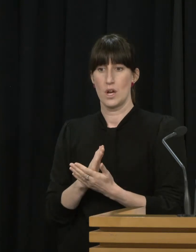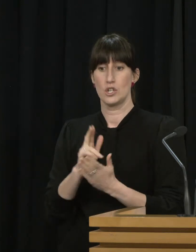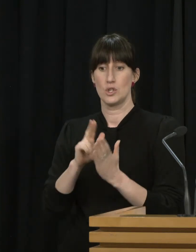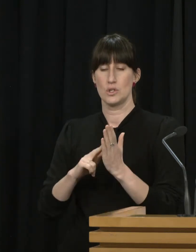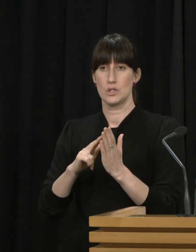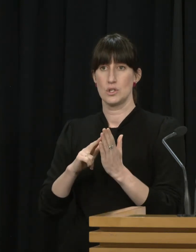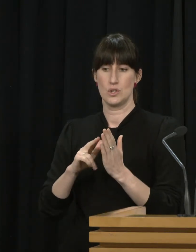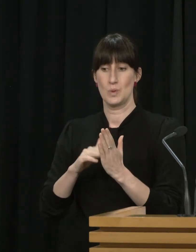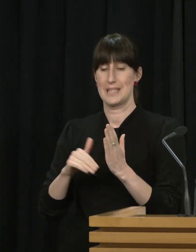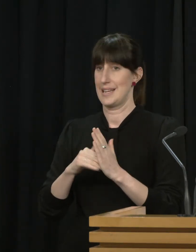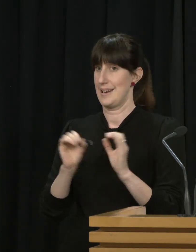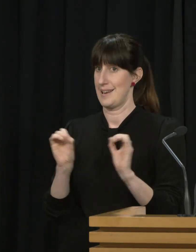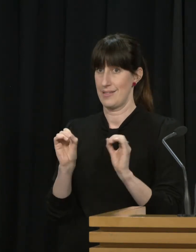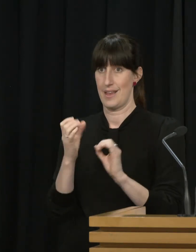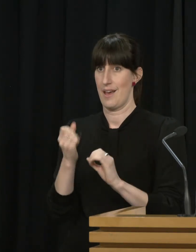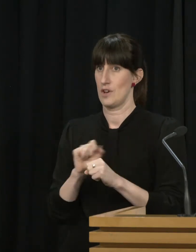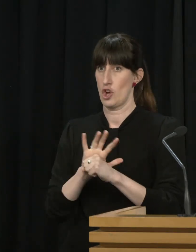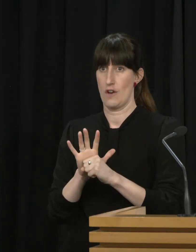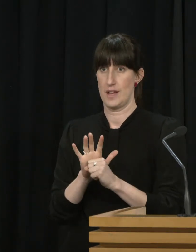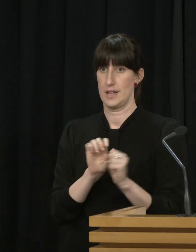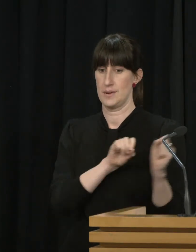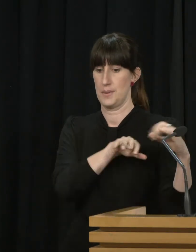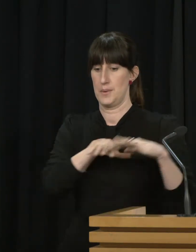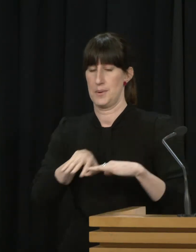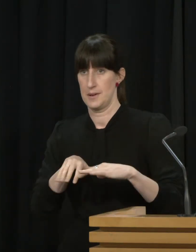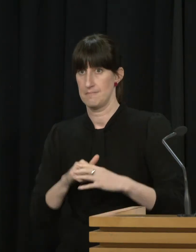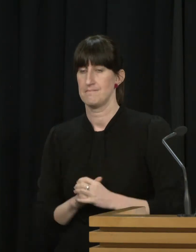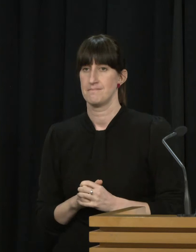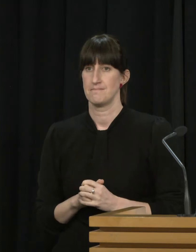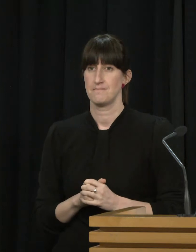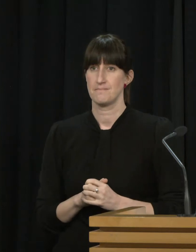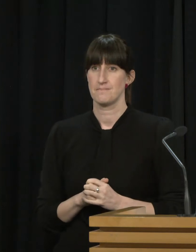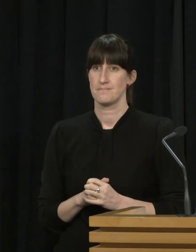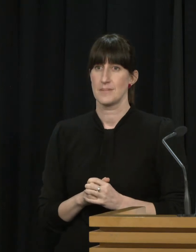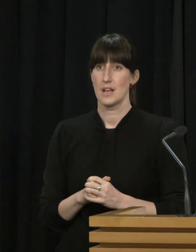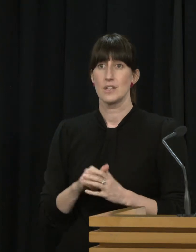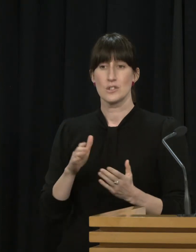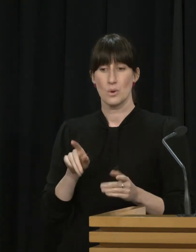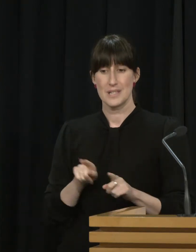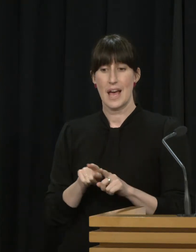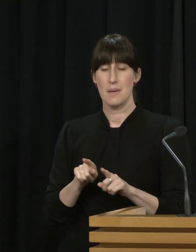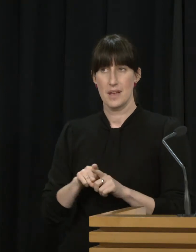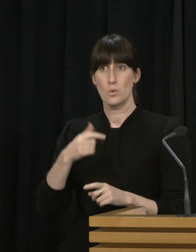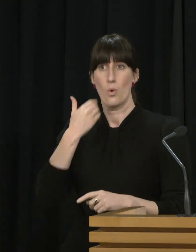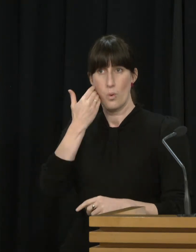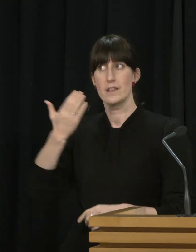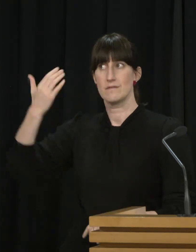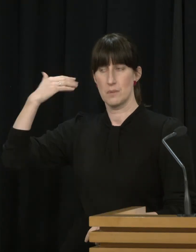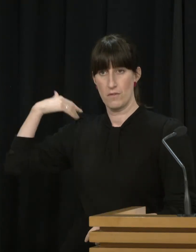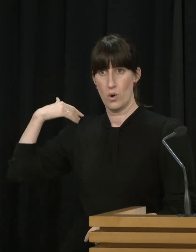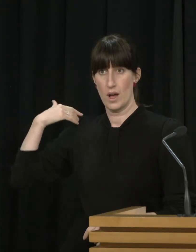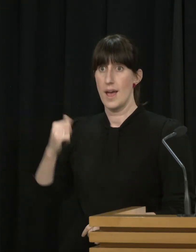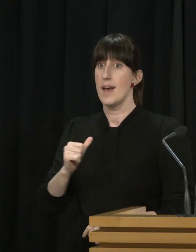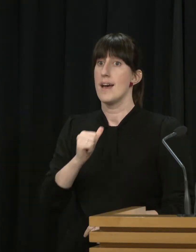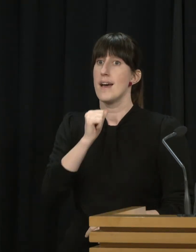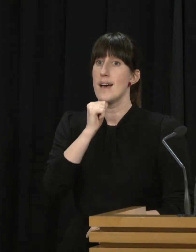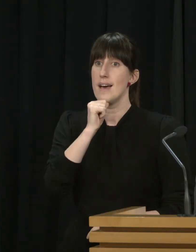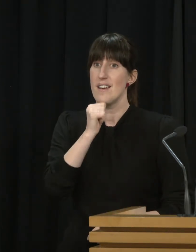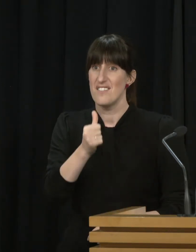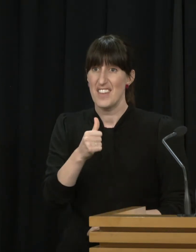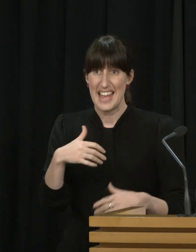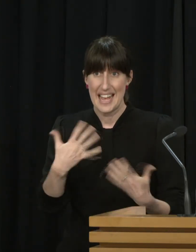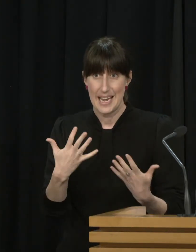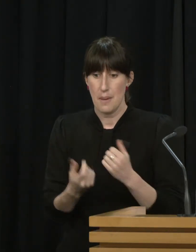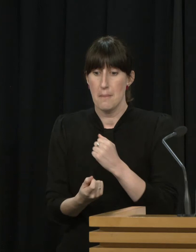foothold here in New Zealand. So as we've done from the start, we would look to respond very quickly to any